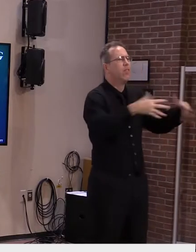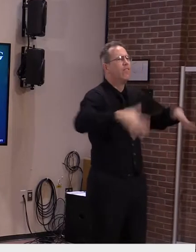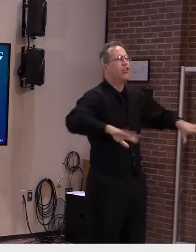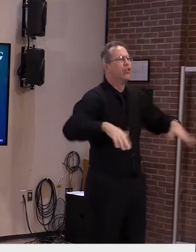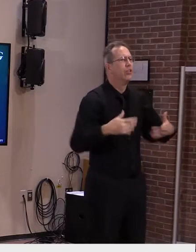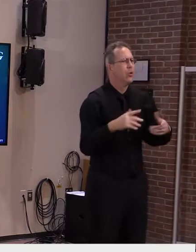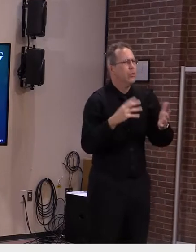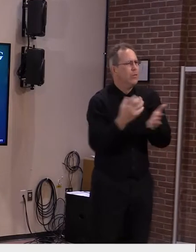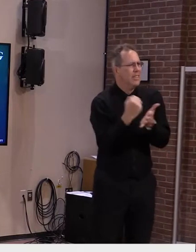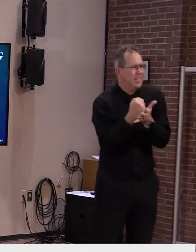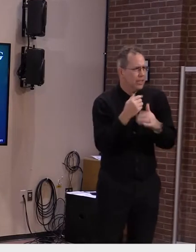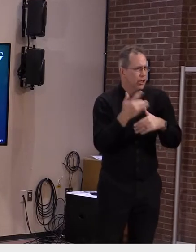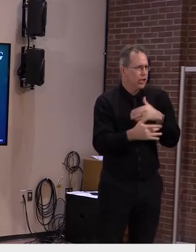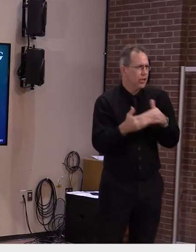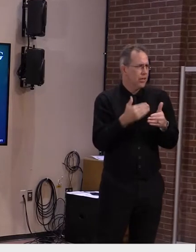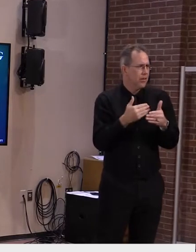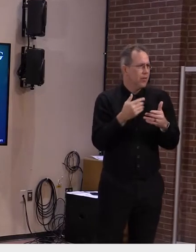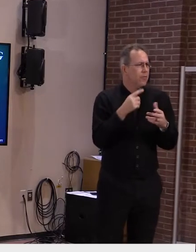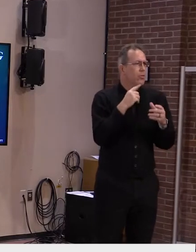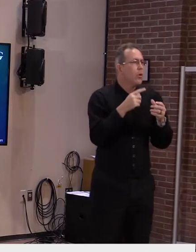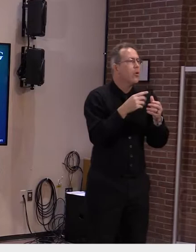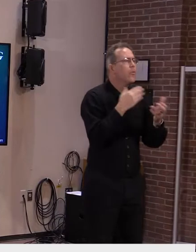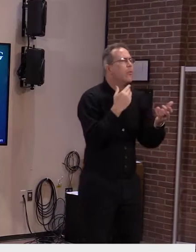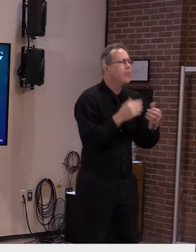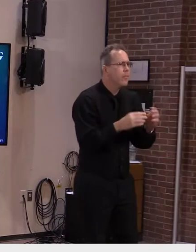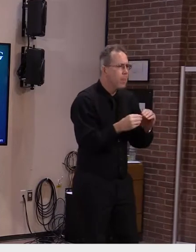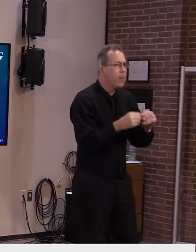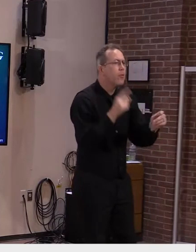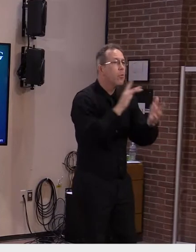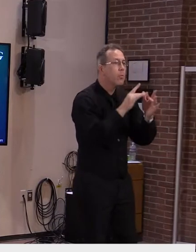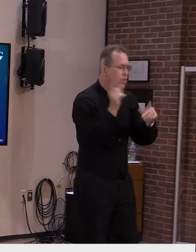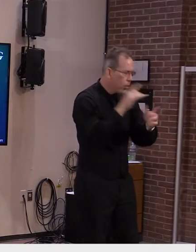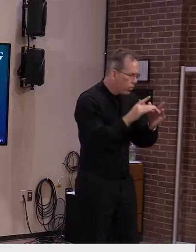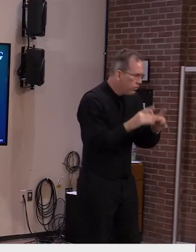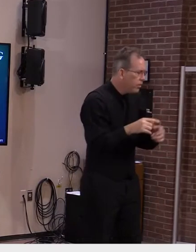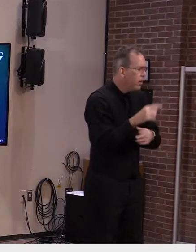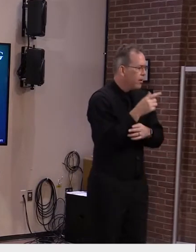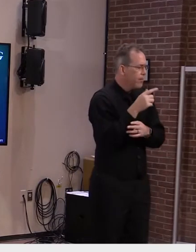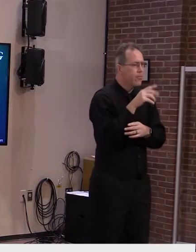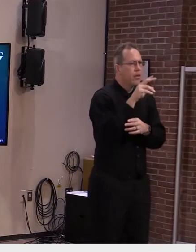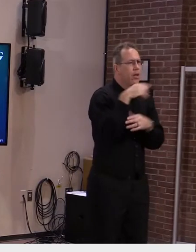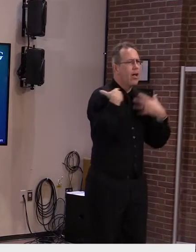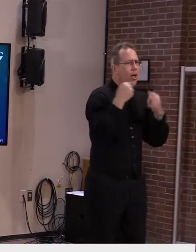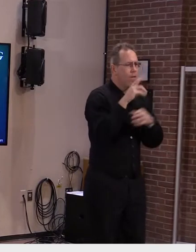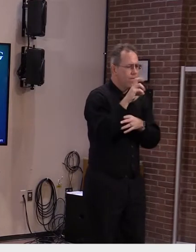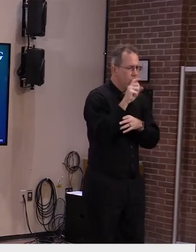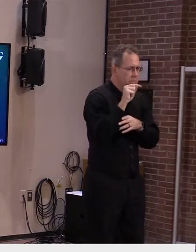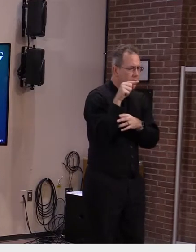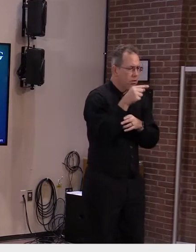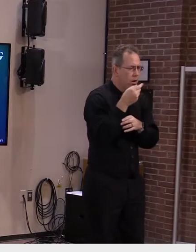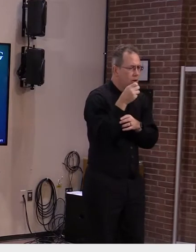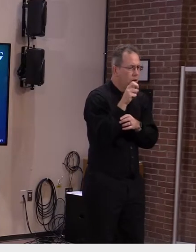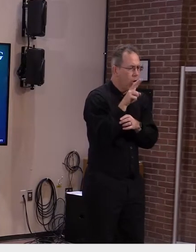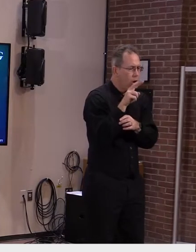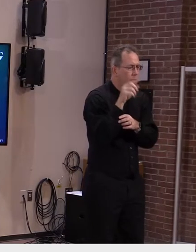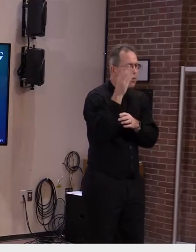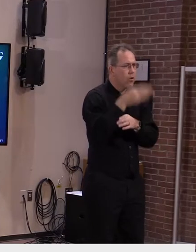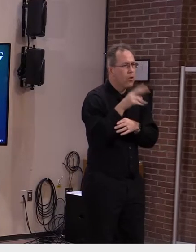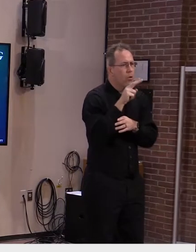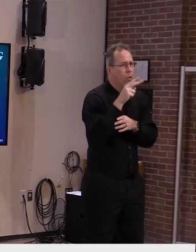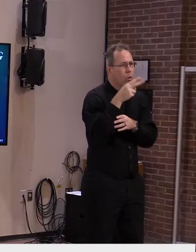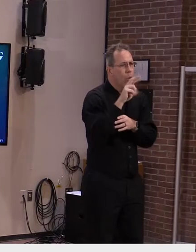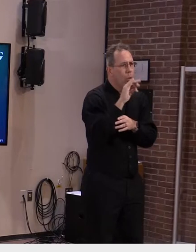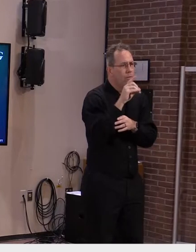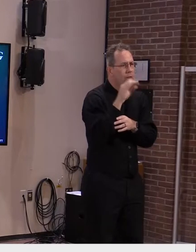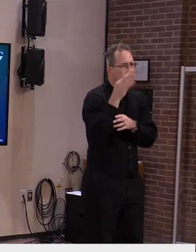healthvermont.gov/COVID-19-positive for more information about what to do if you test positive for COVID-19. I want to